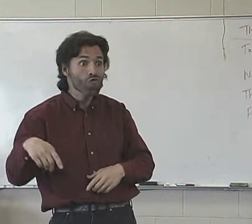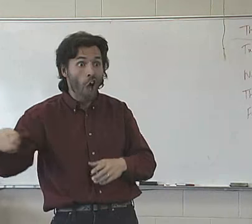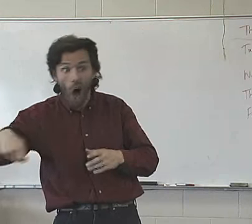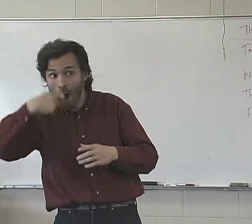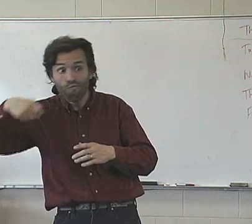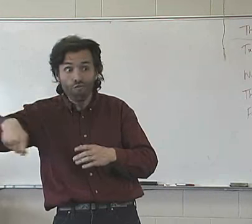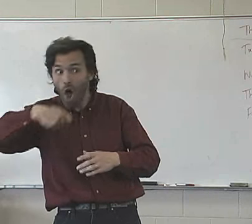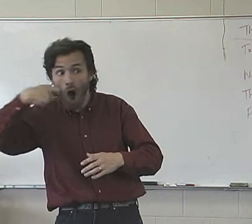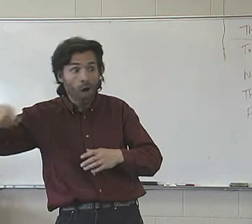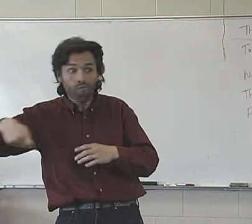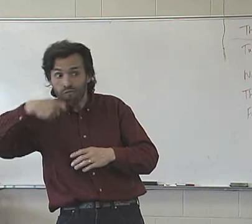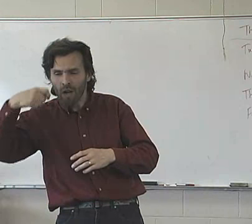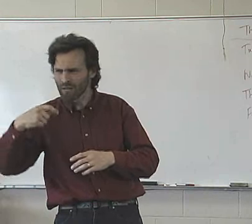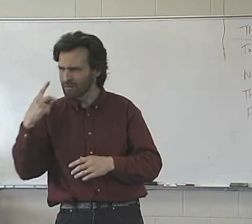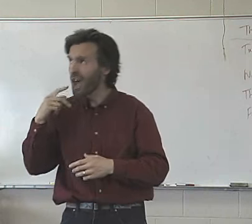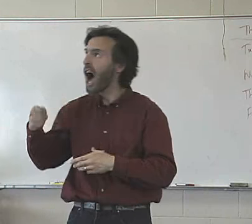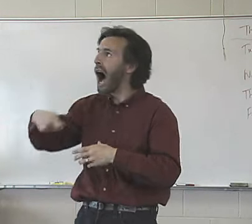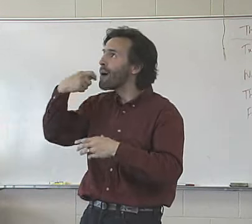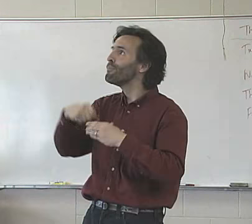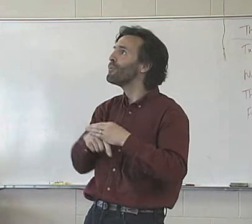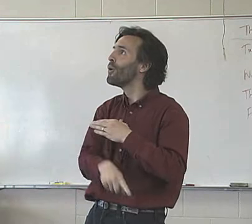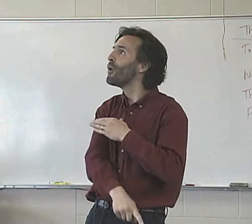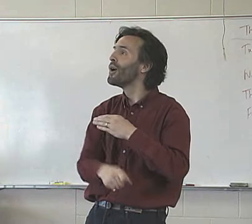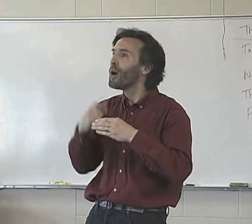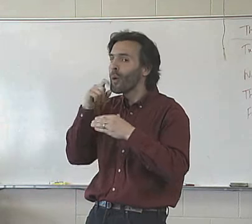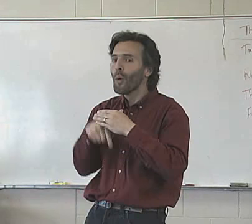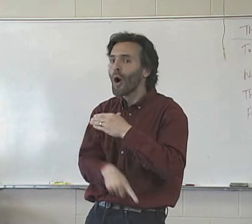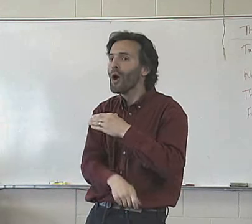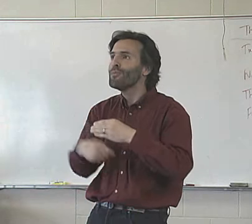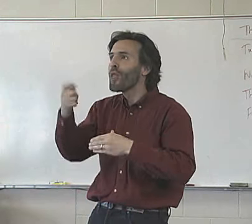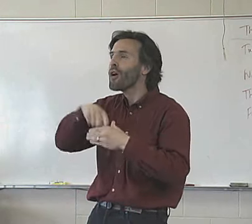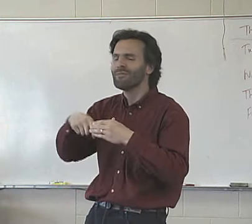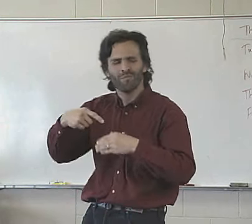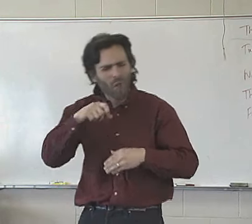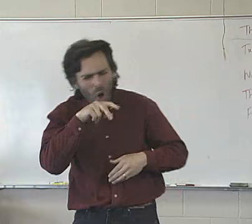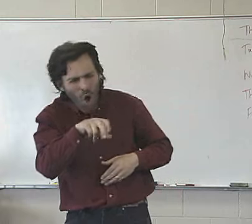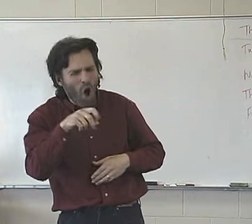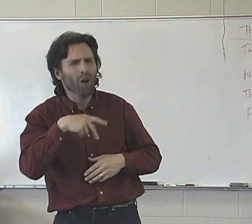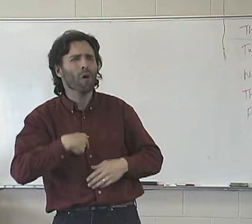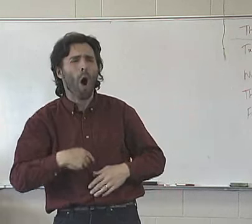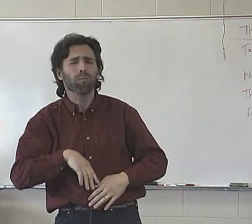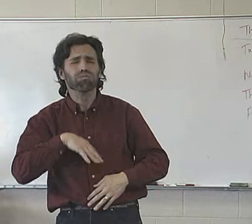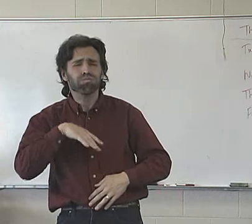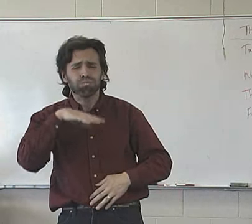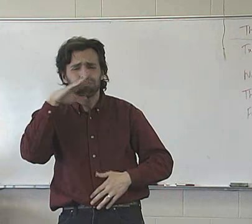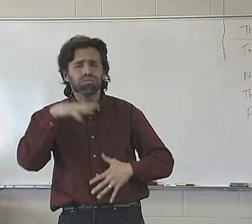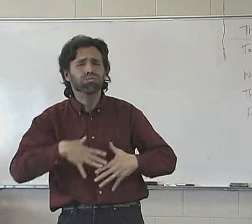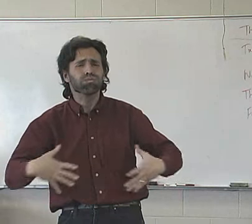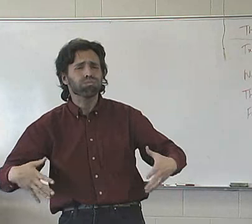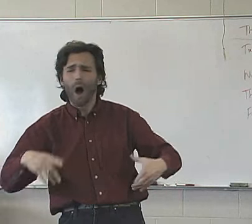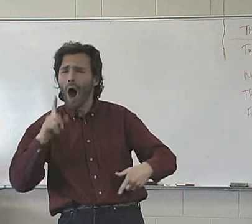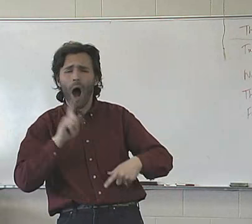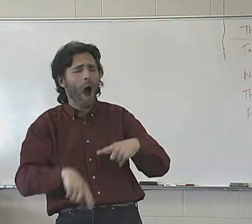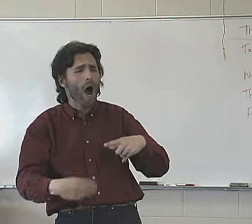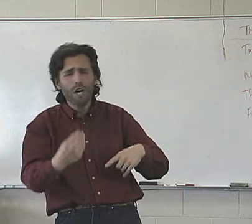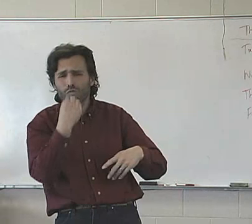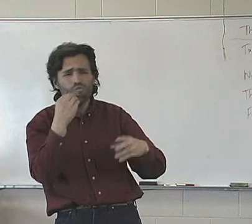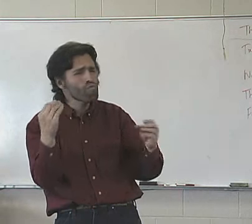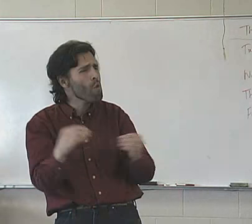eating and eating and eating. And finally he said, "I am sorry, I can't eat another bite."